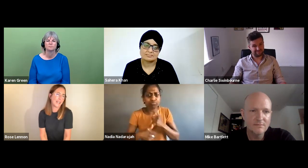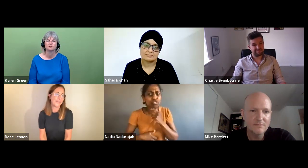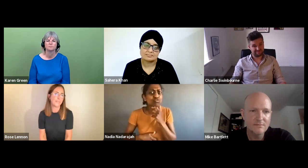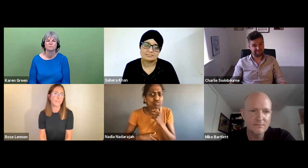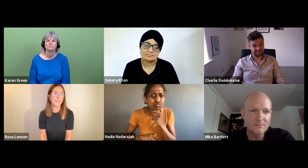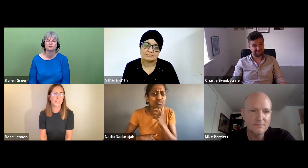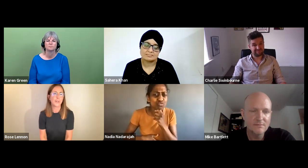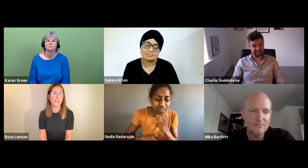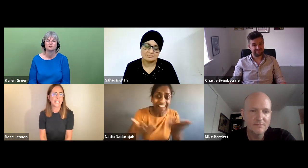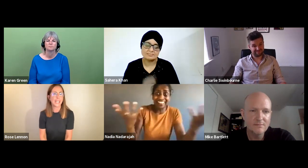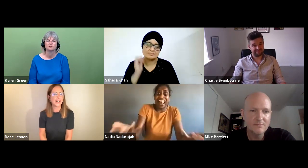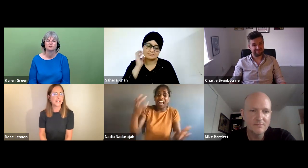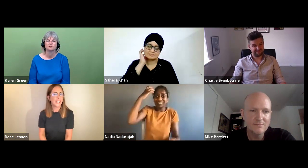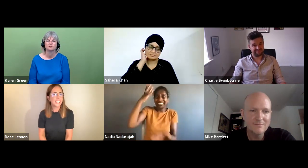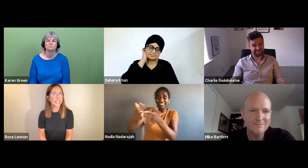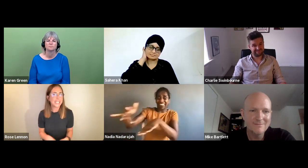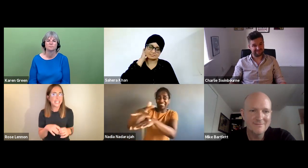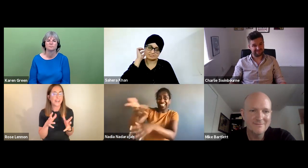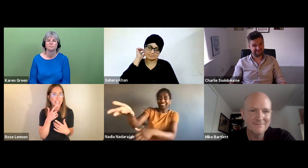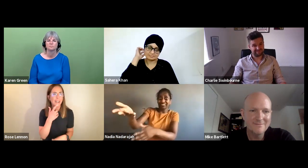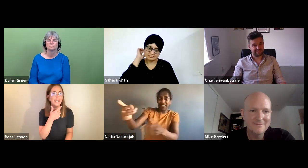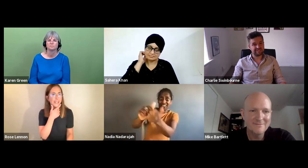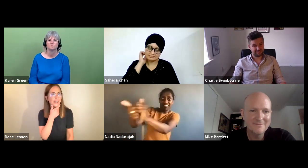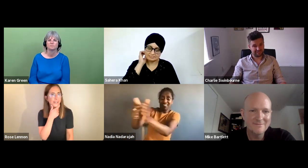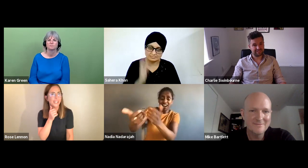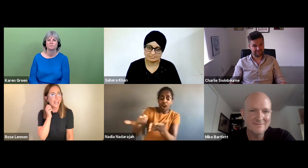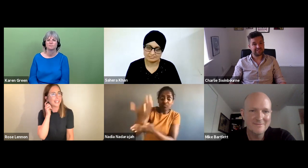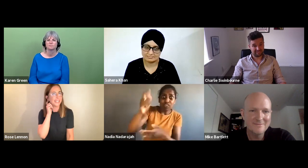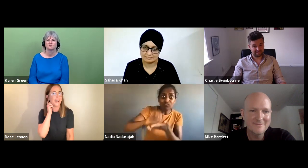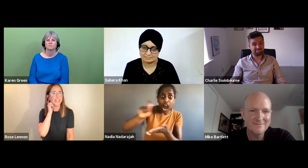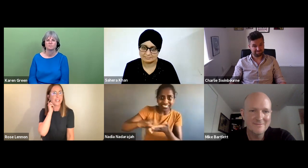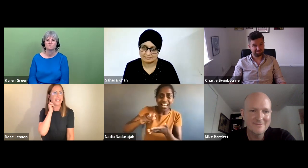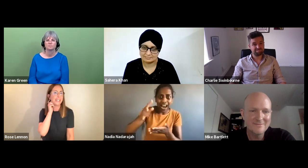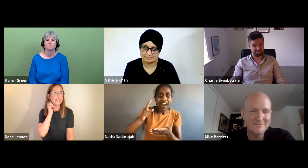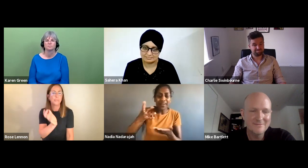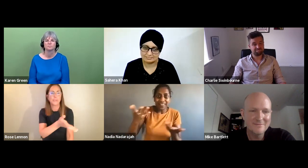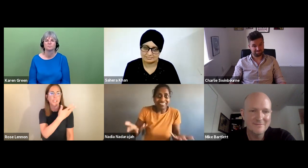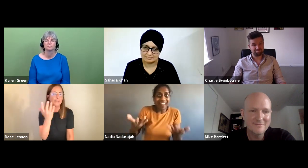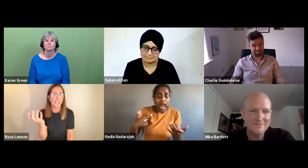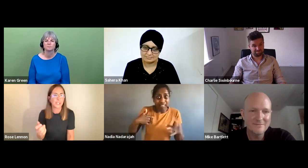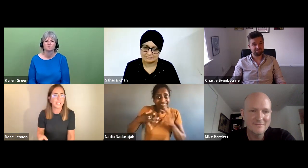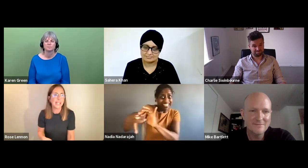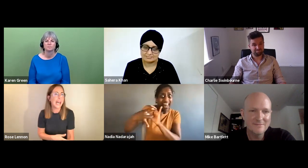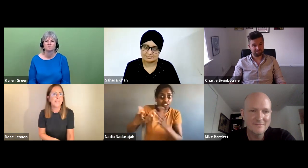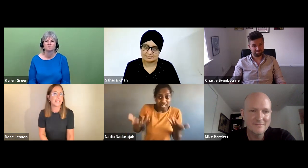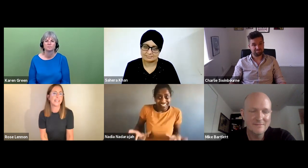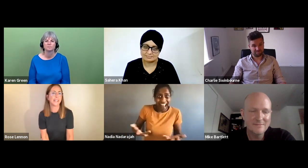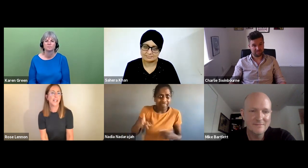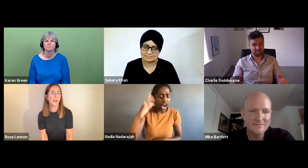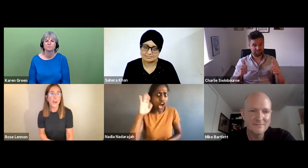give brief stories, and then kind of, you can see the writers' faces going, oh yeah, you know, and so then they develop collabs, and then I'm